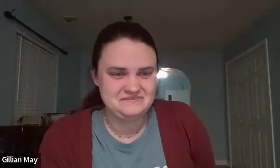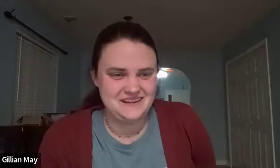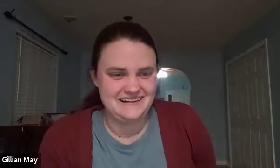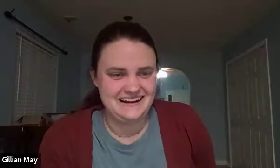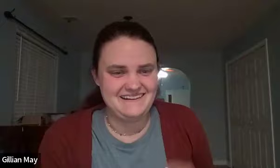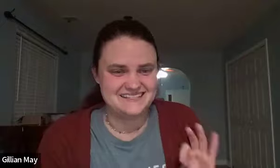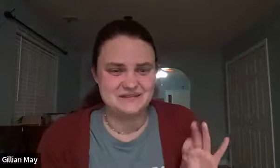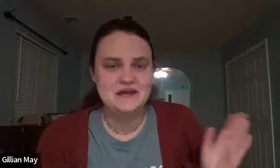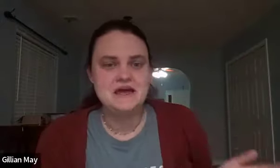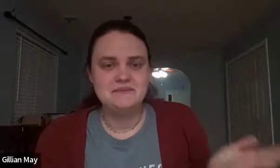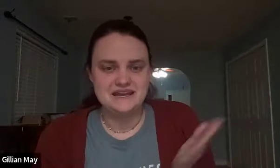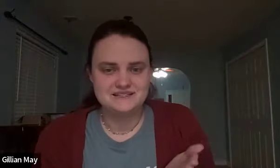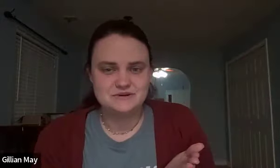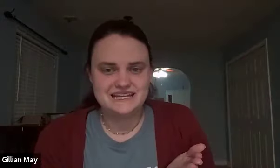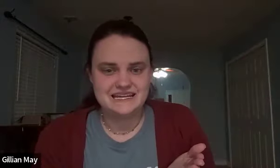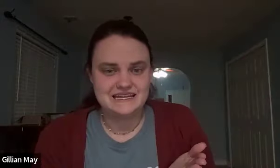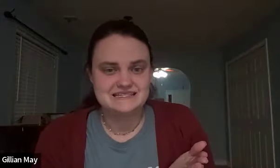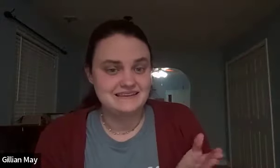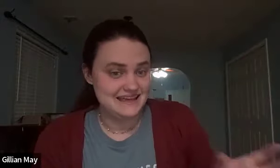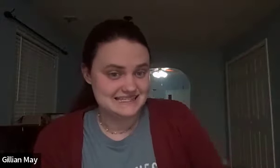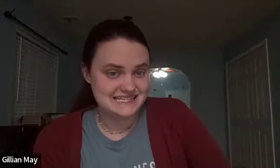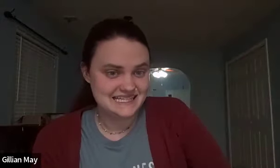All right. Awesome. My next one is Leslie.